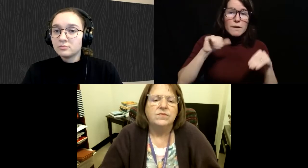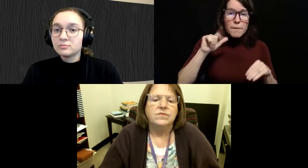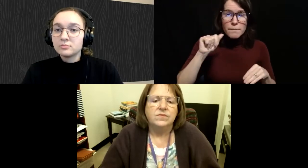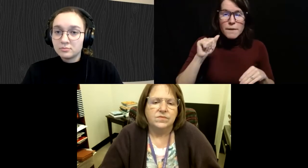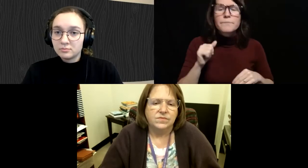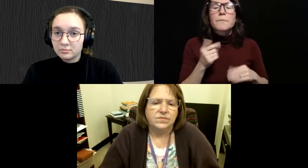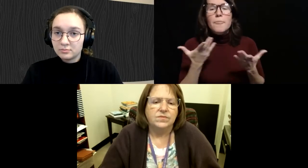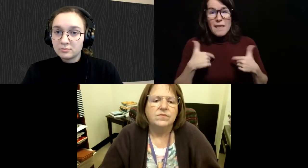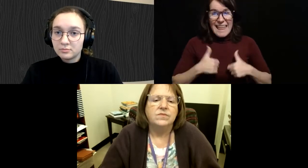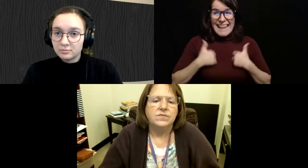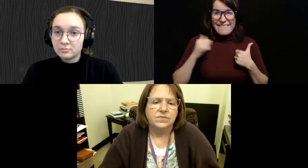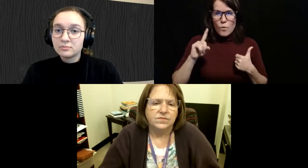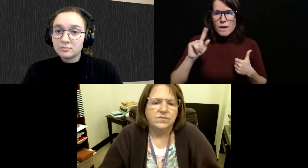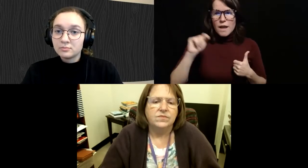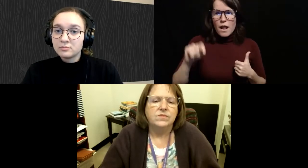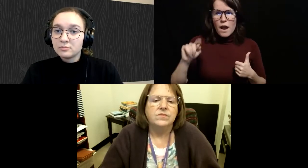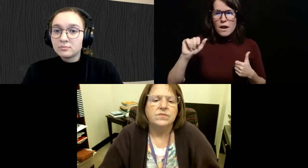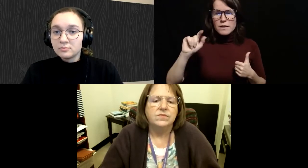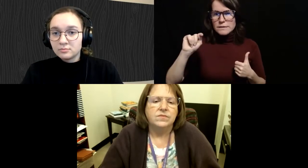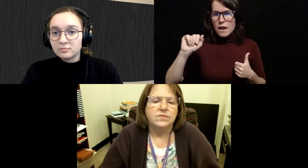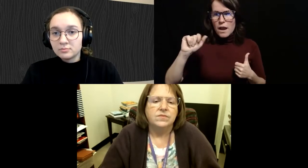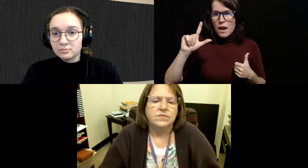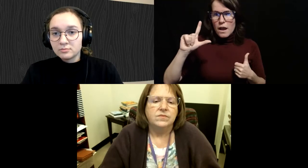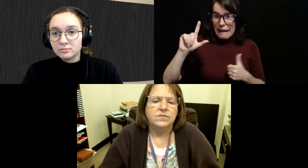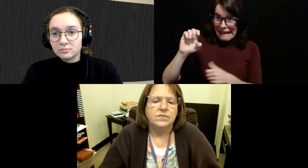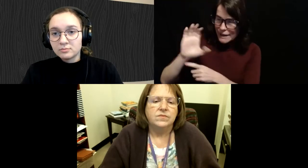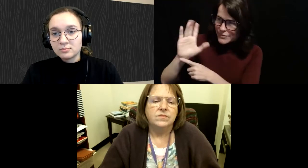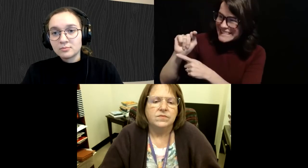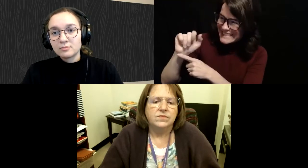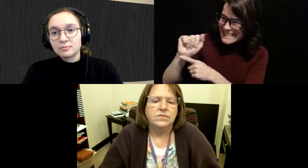as an SSP for me. Then I moved to Alabama